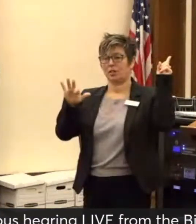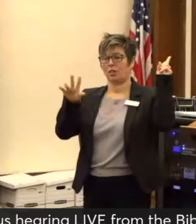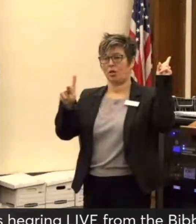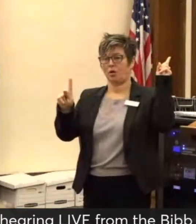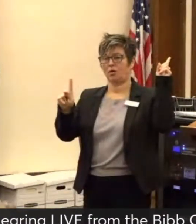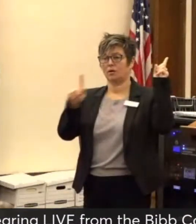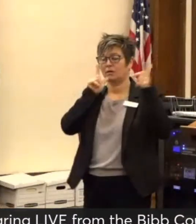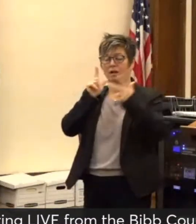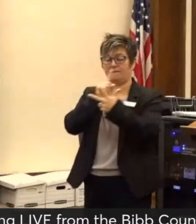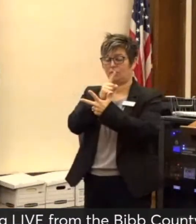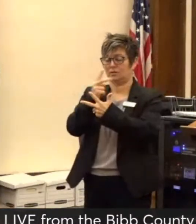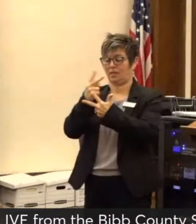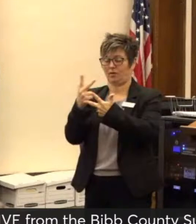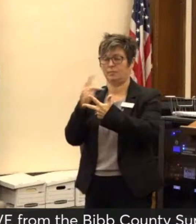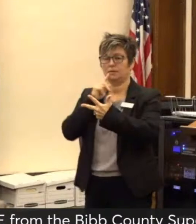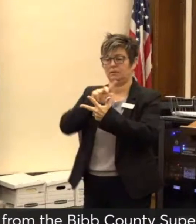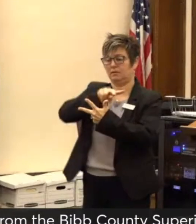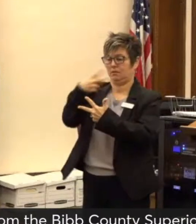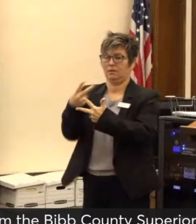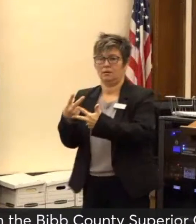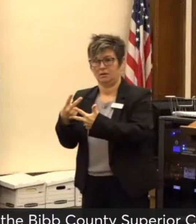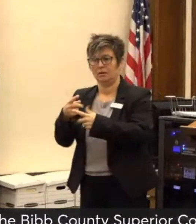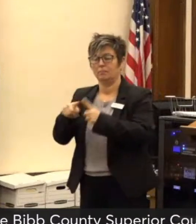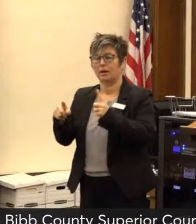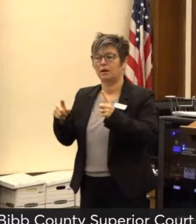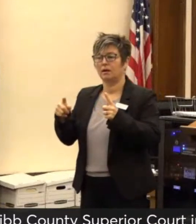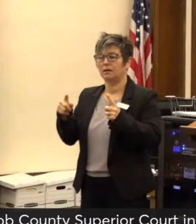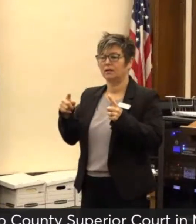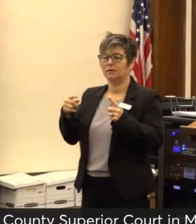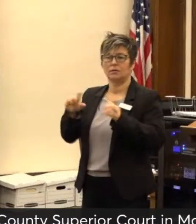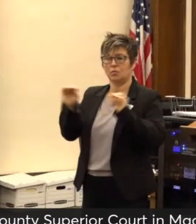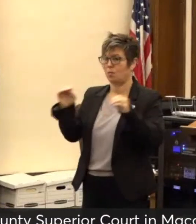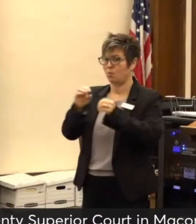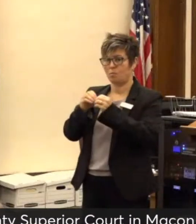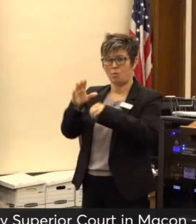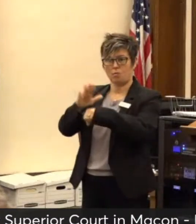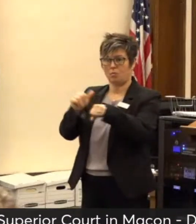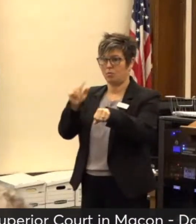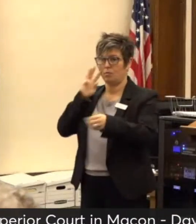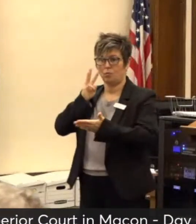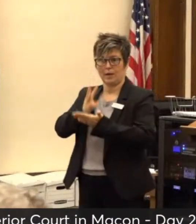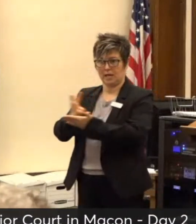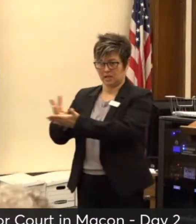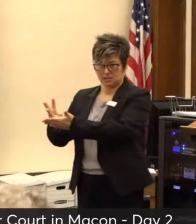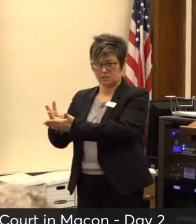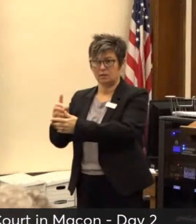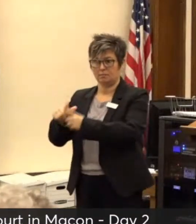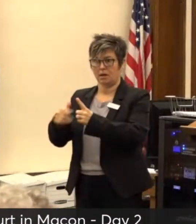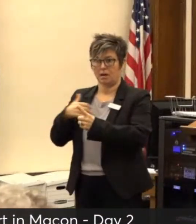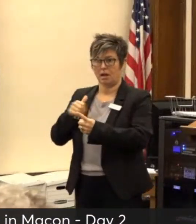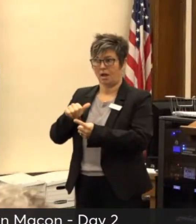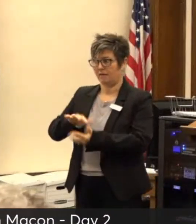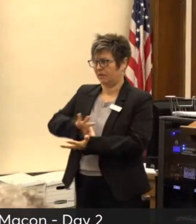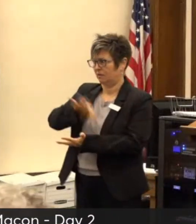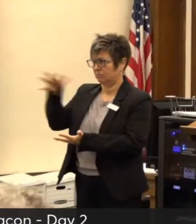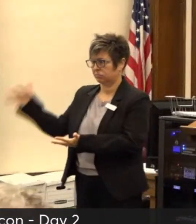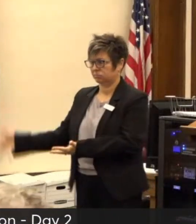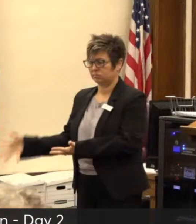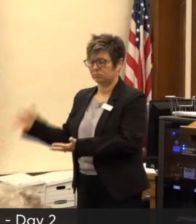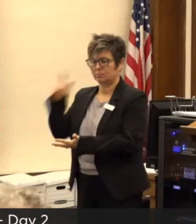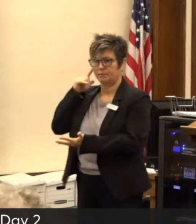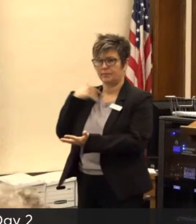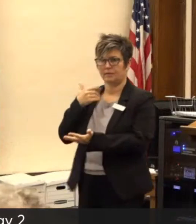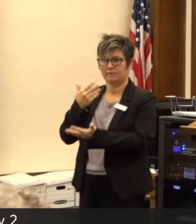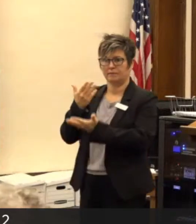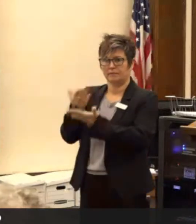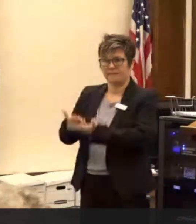but we do both have no shortage in the way of documentary evidence. But about